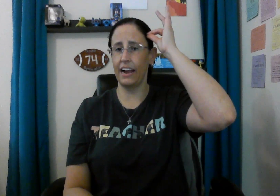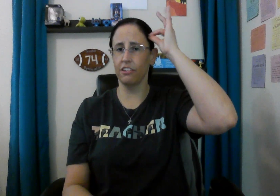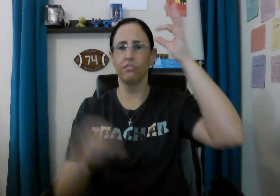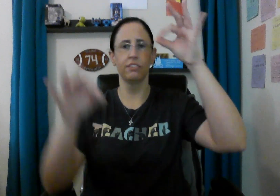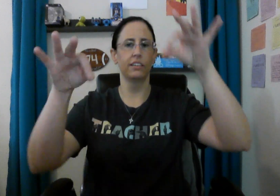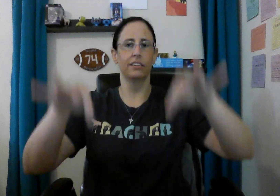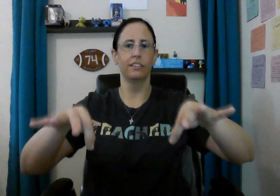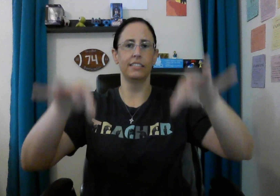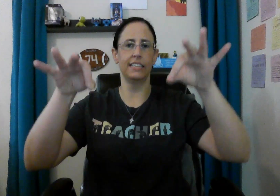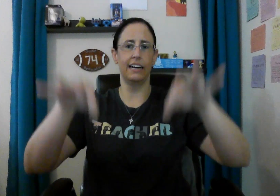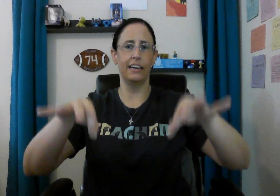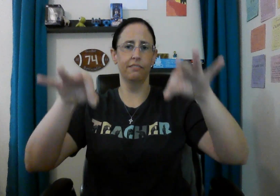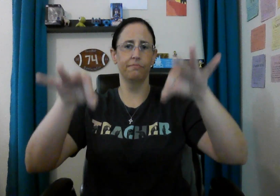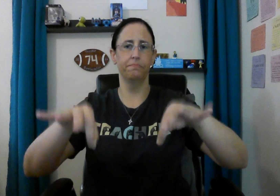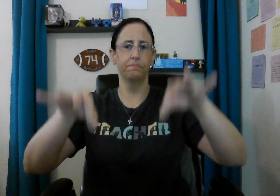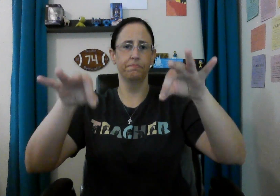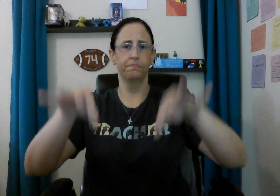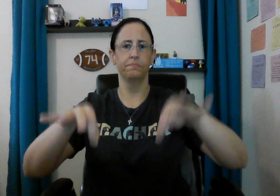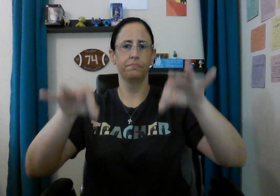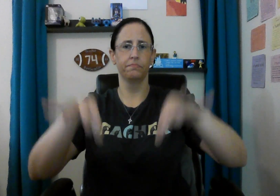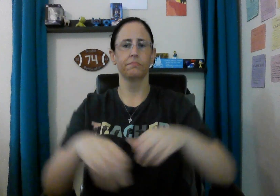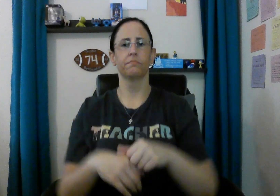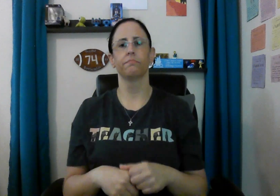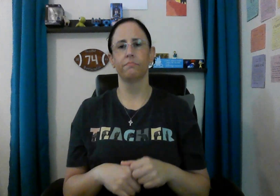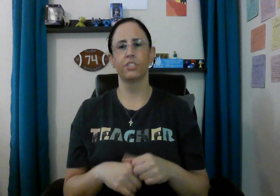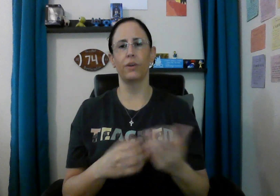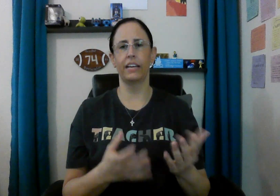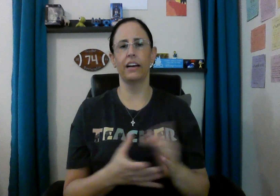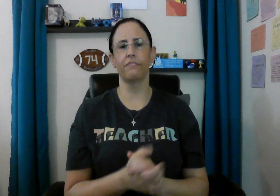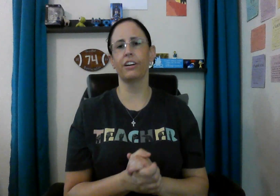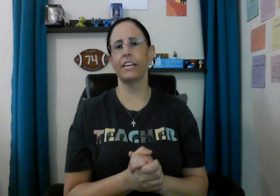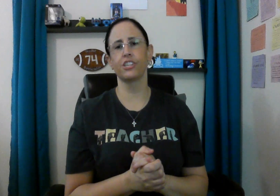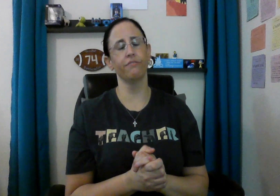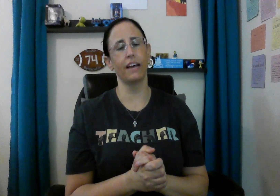hair, dye. So any kind of variation of that.